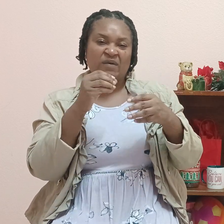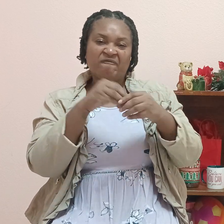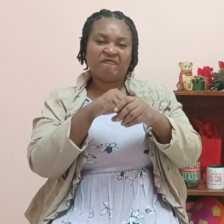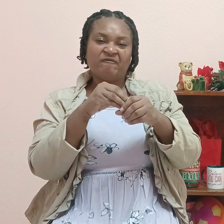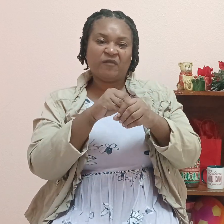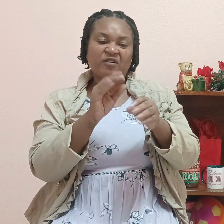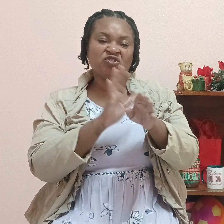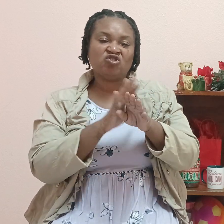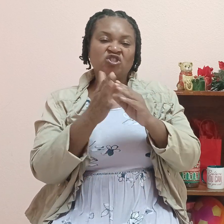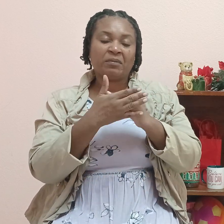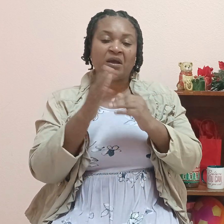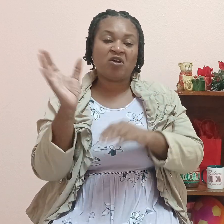dinner?